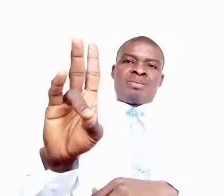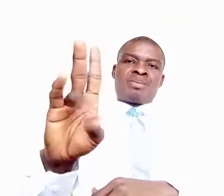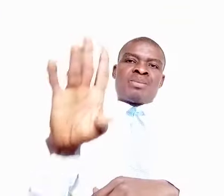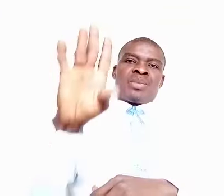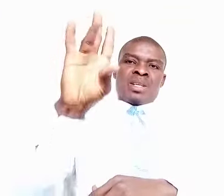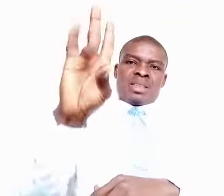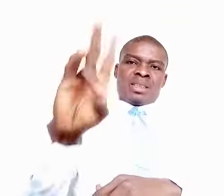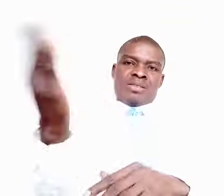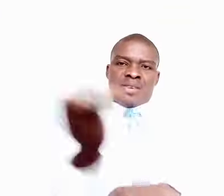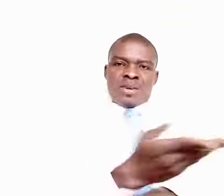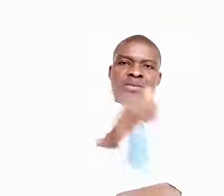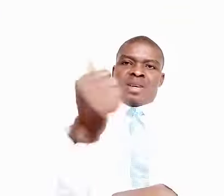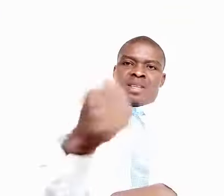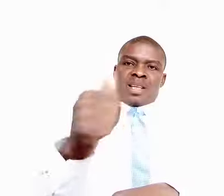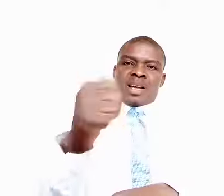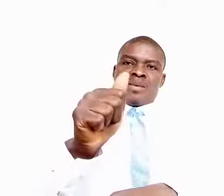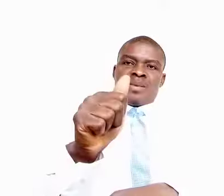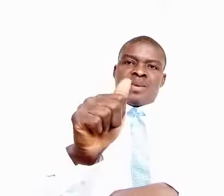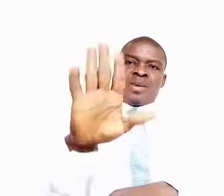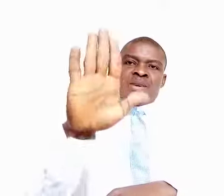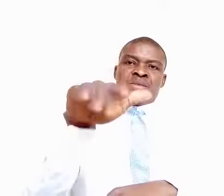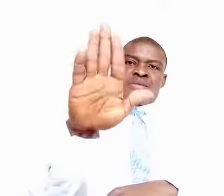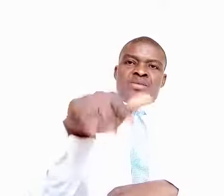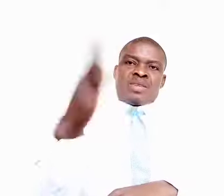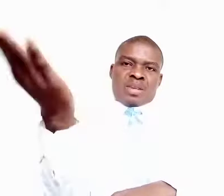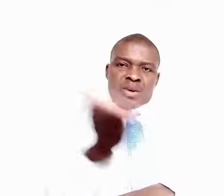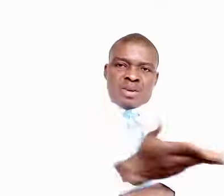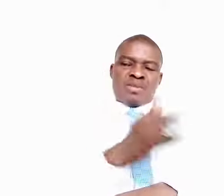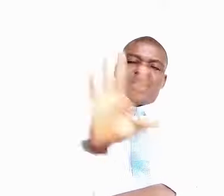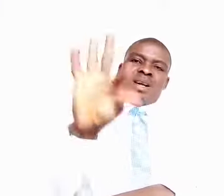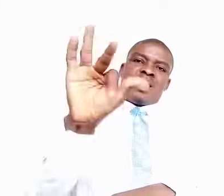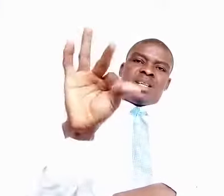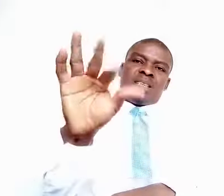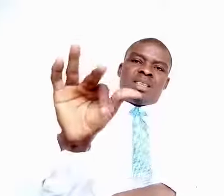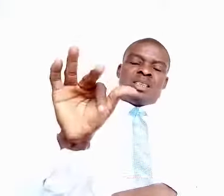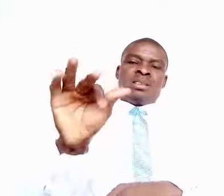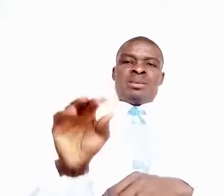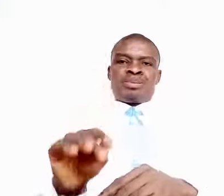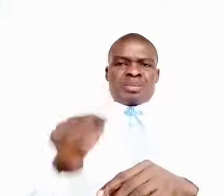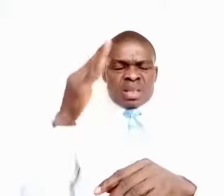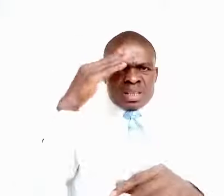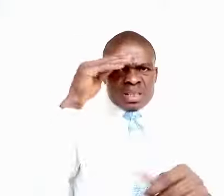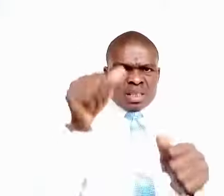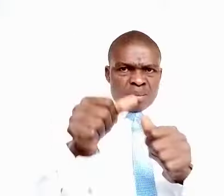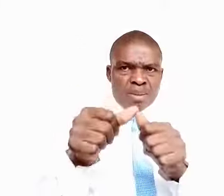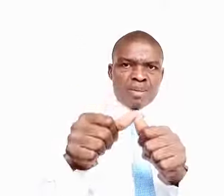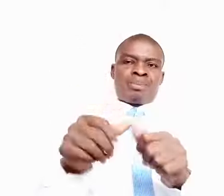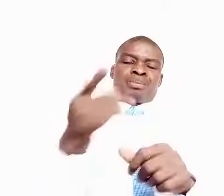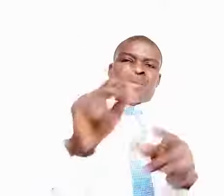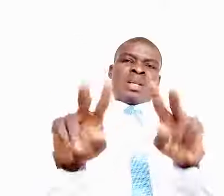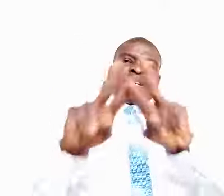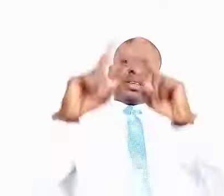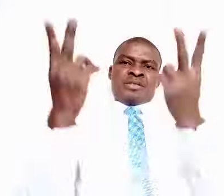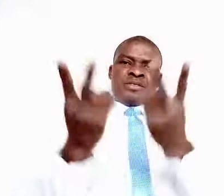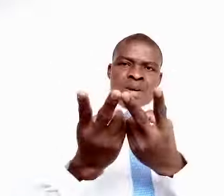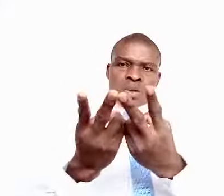10, 15 over 19, and so on. Note, the value of a proper fraction is always less